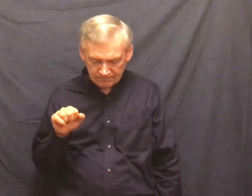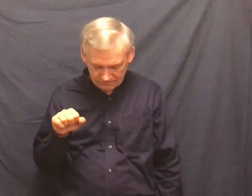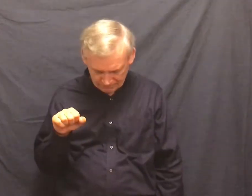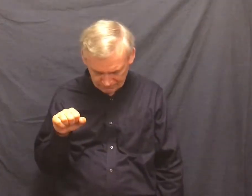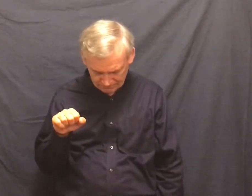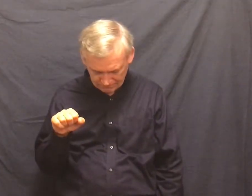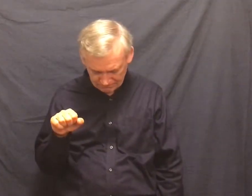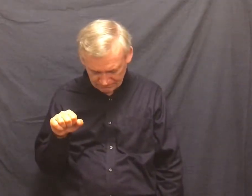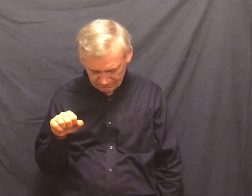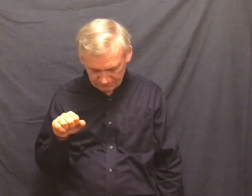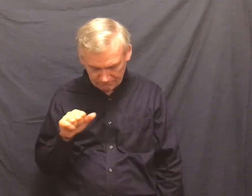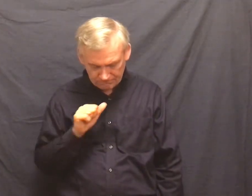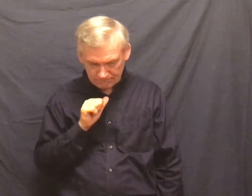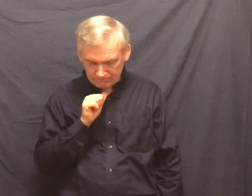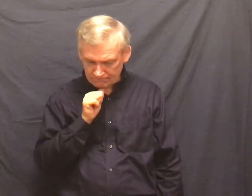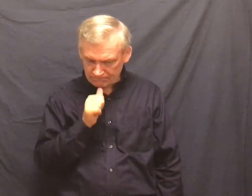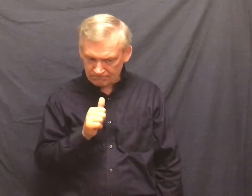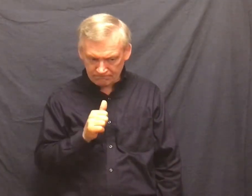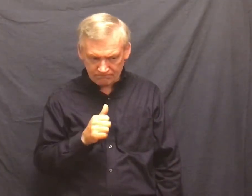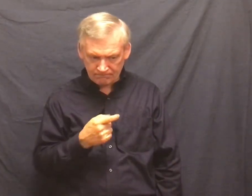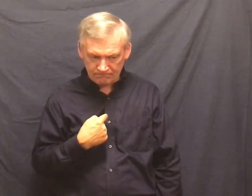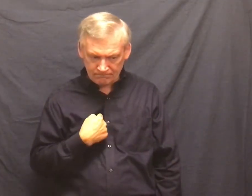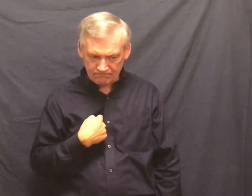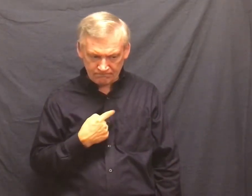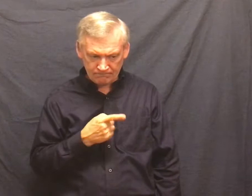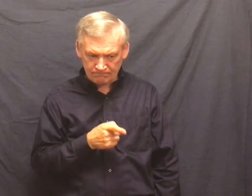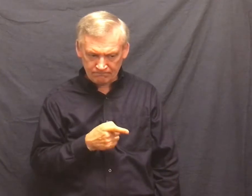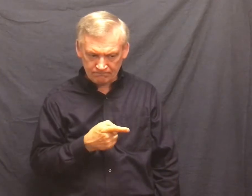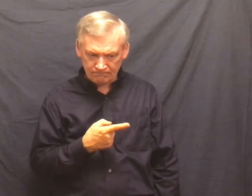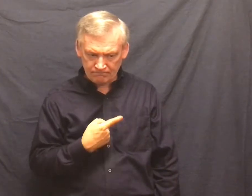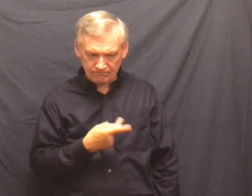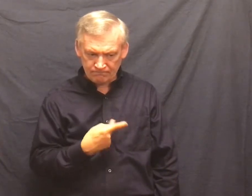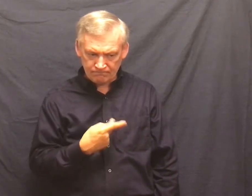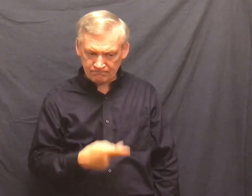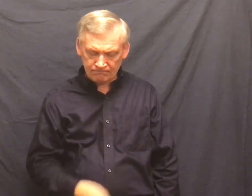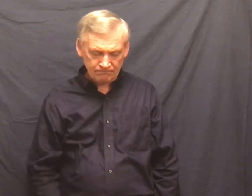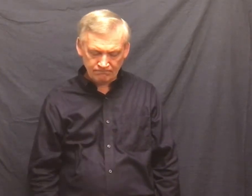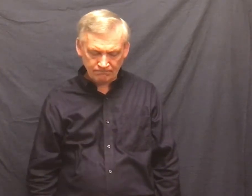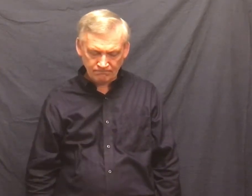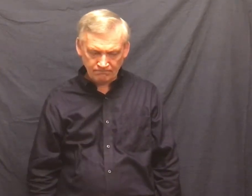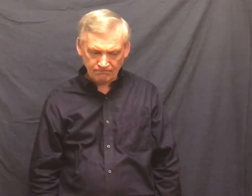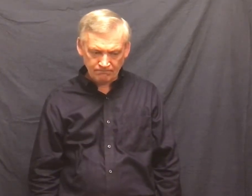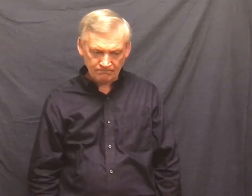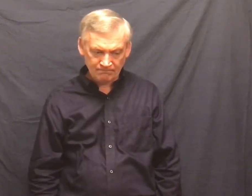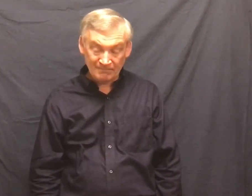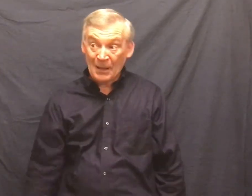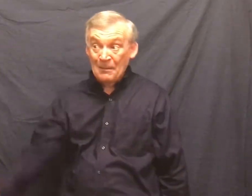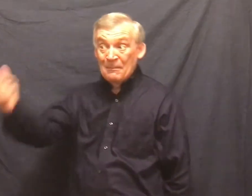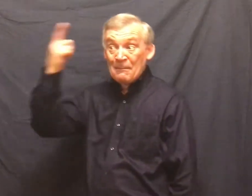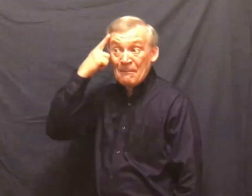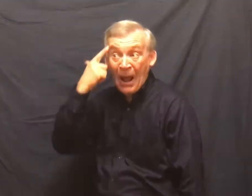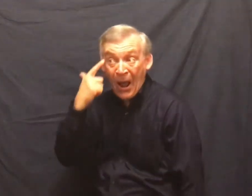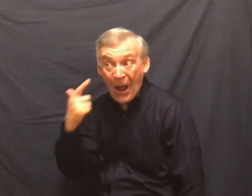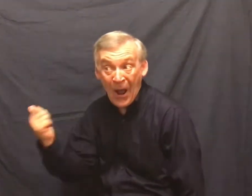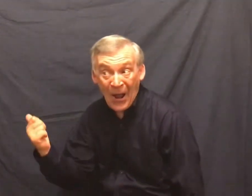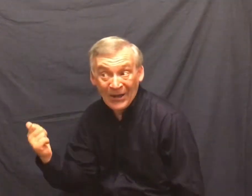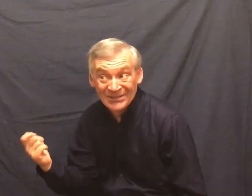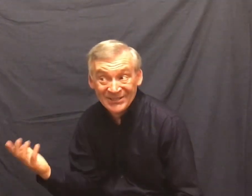But not us, he said. Because